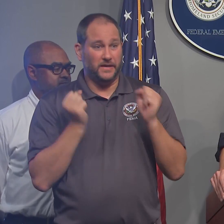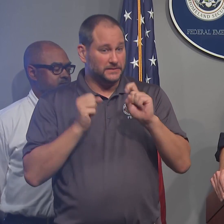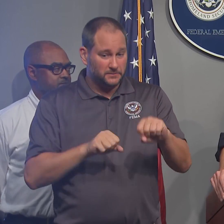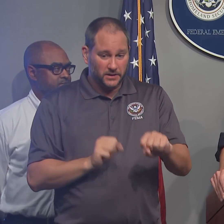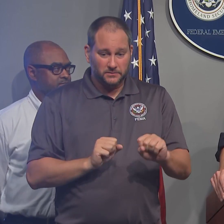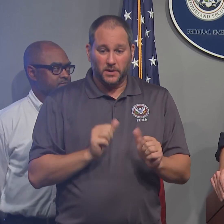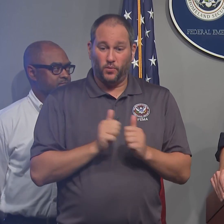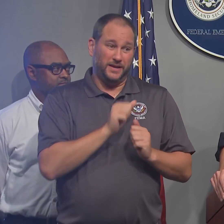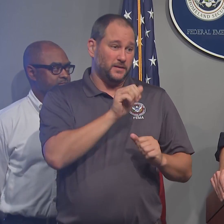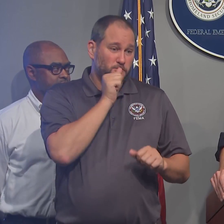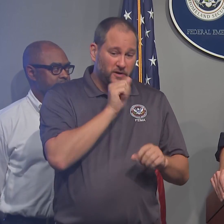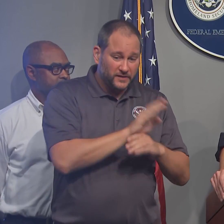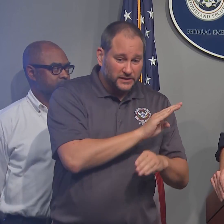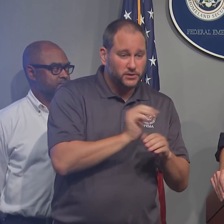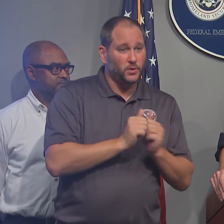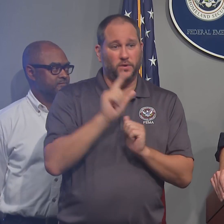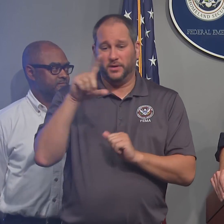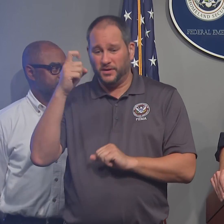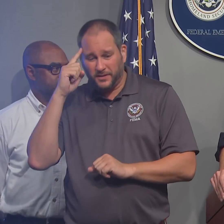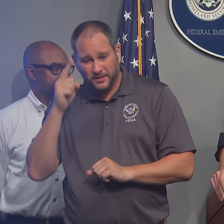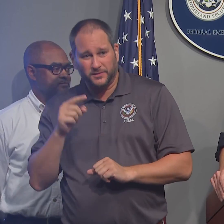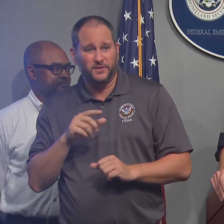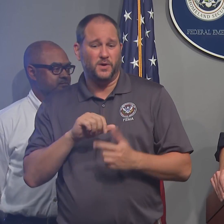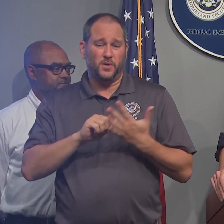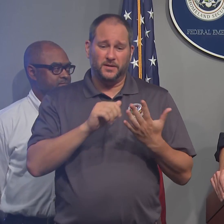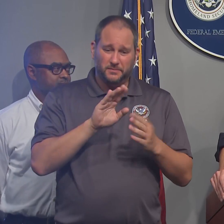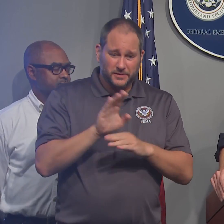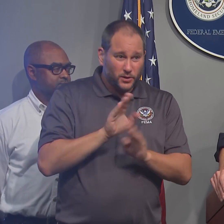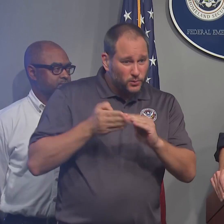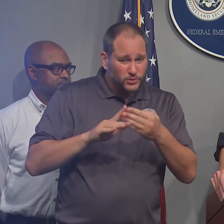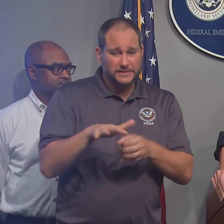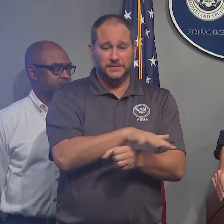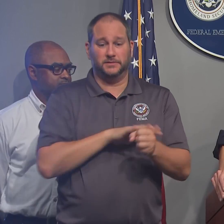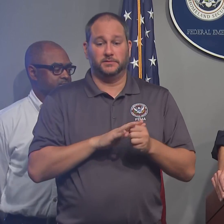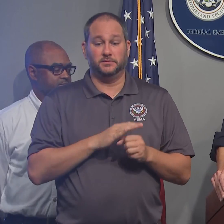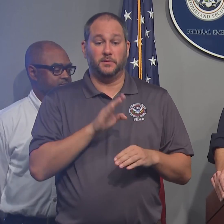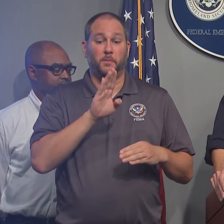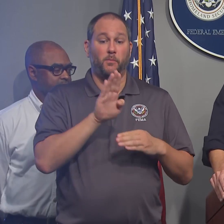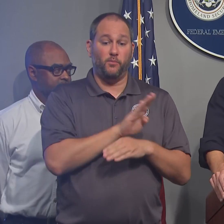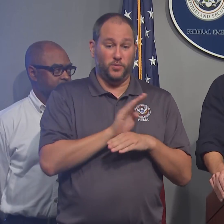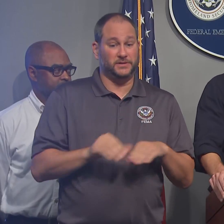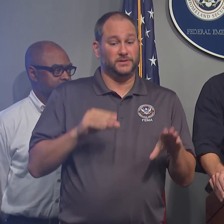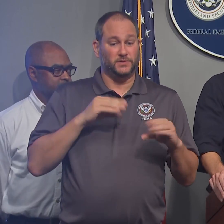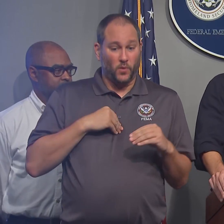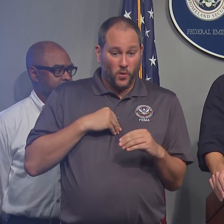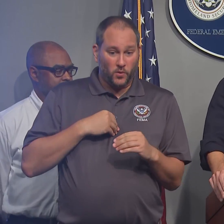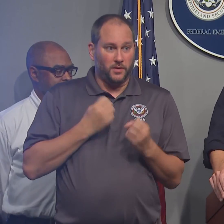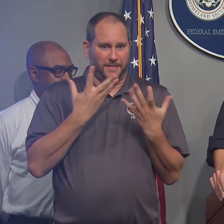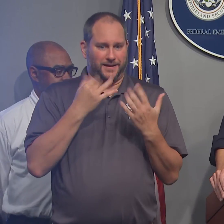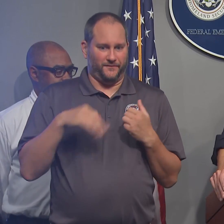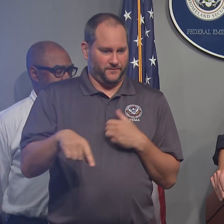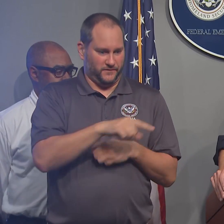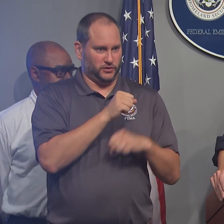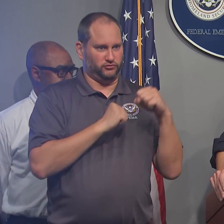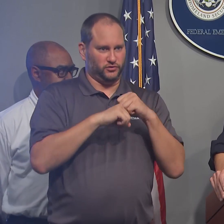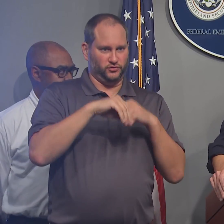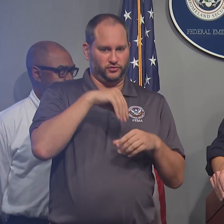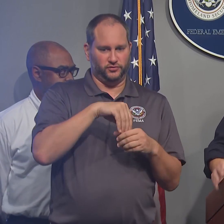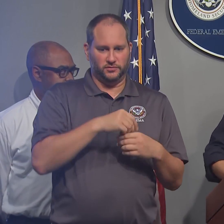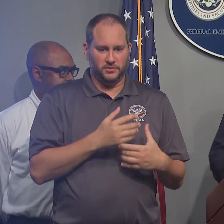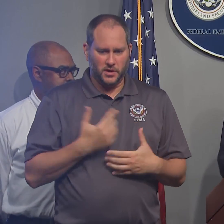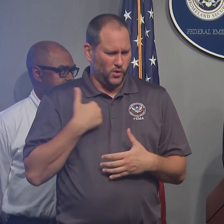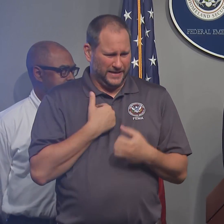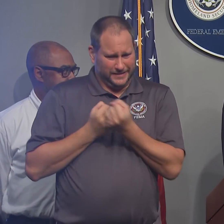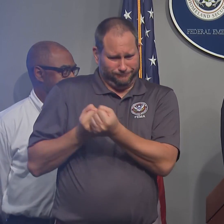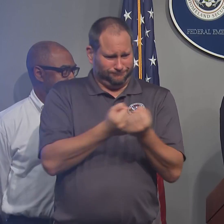owns a large portion of the critical infrastructure that's going to be impacted. So with that, I want to quickly turn it over